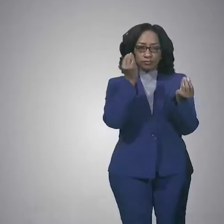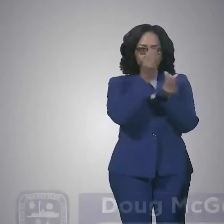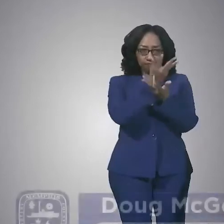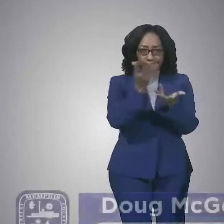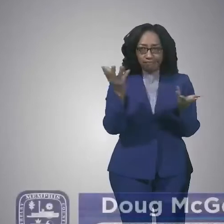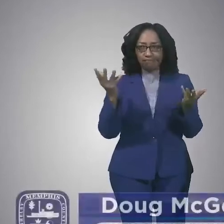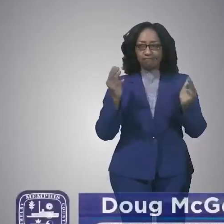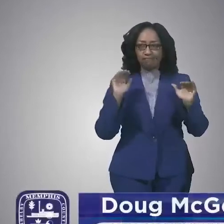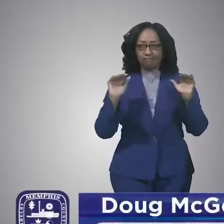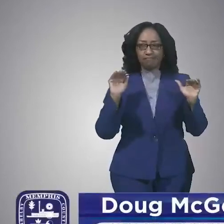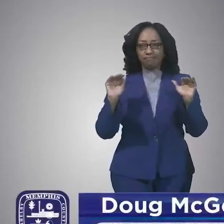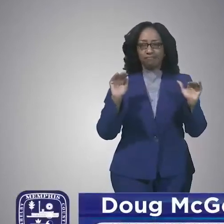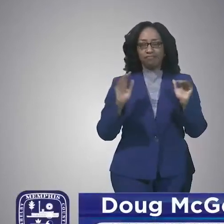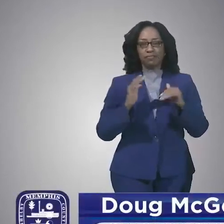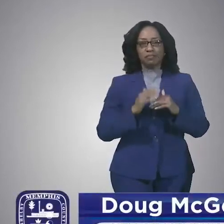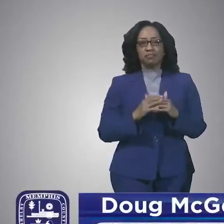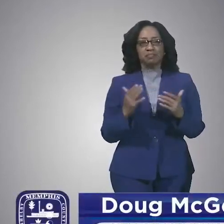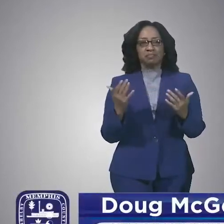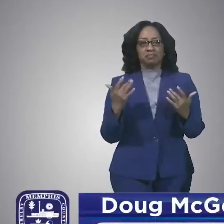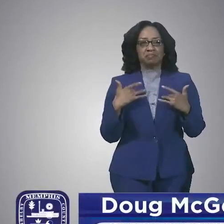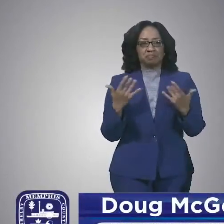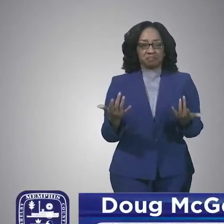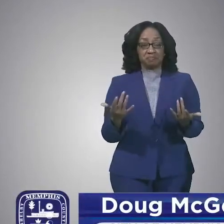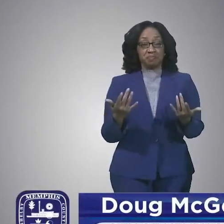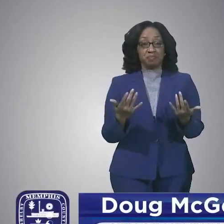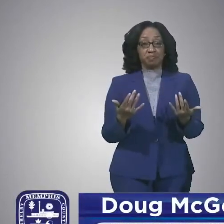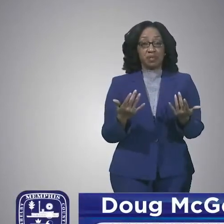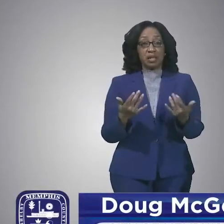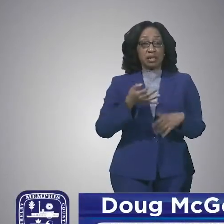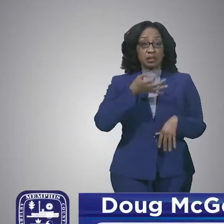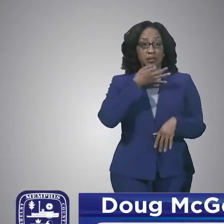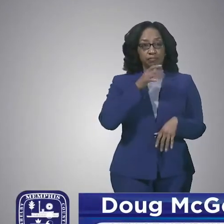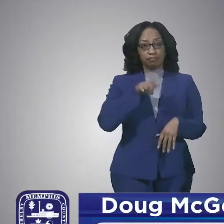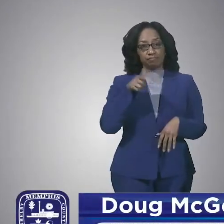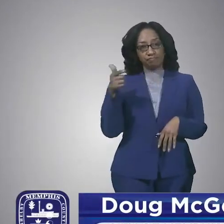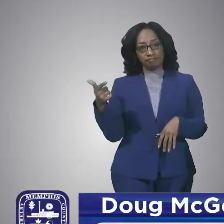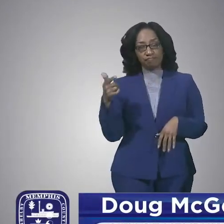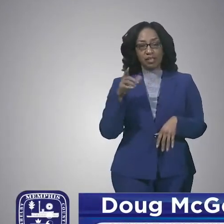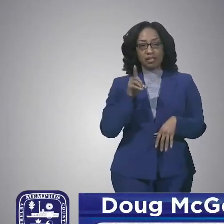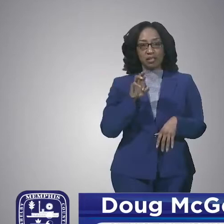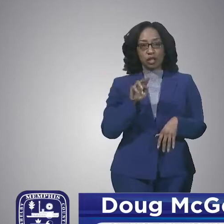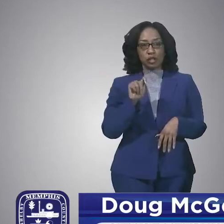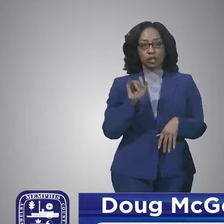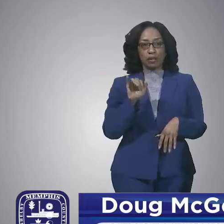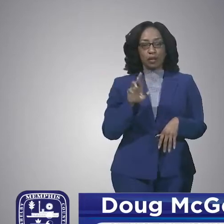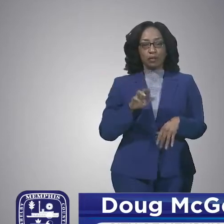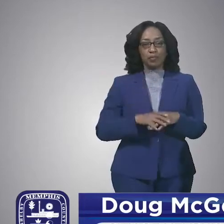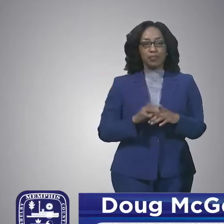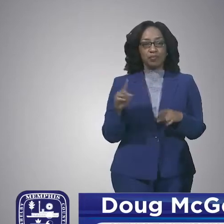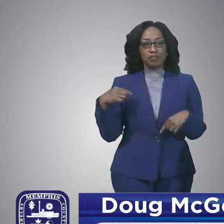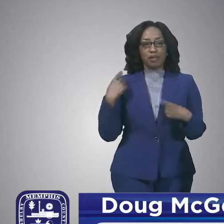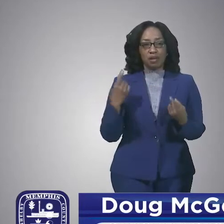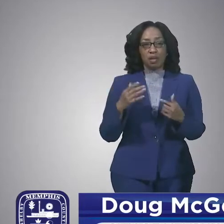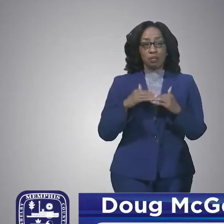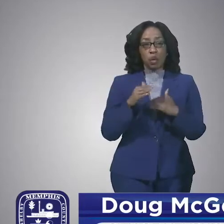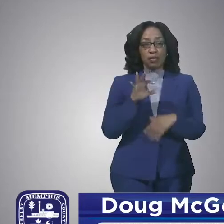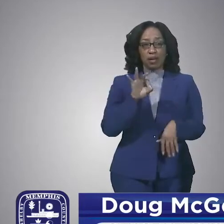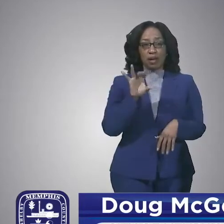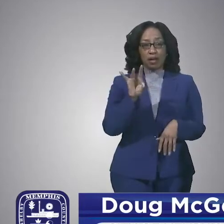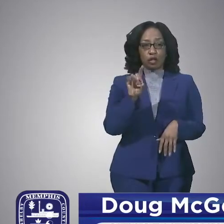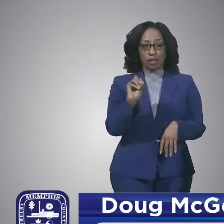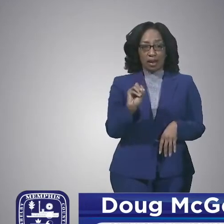for her comments. So, through some really good work, we've administered more than